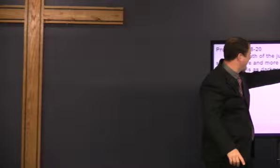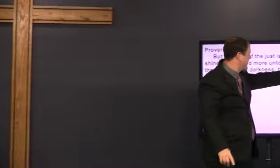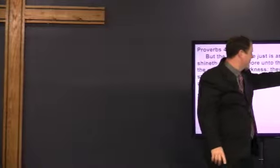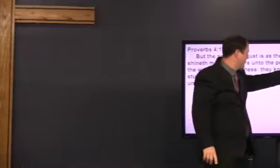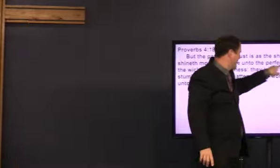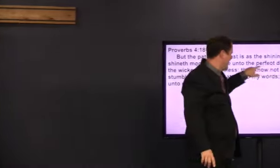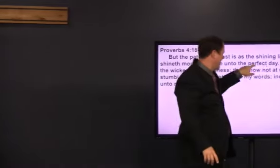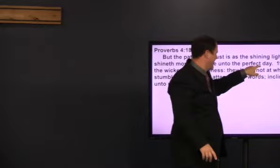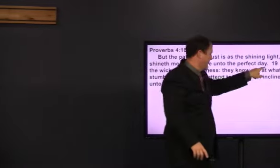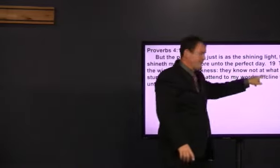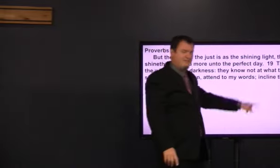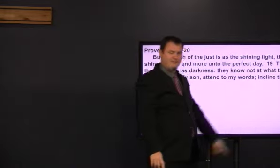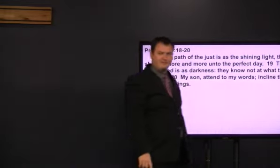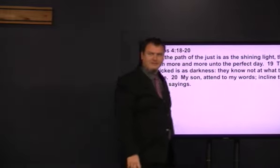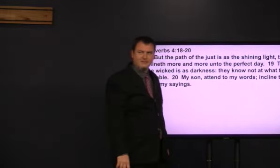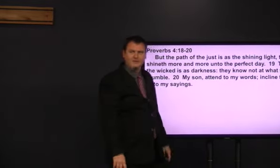That's the perfect day.